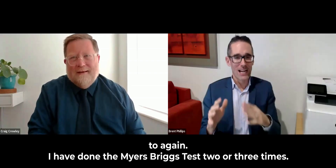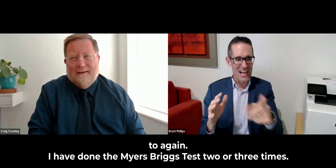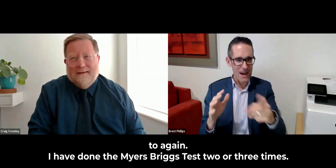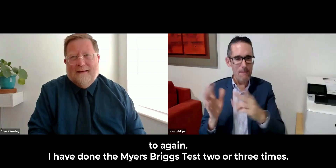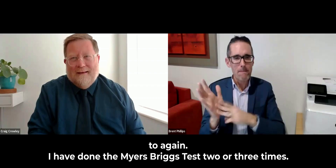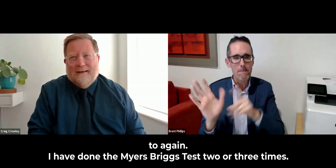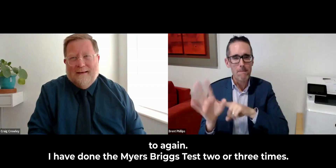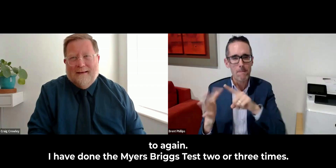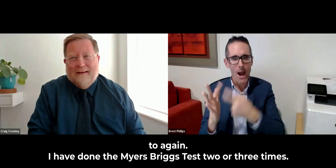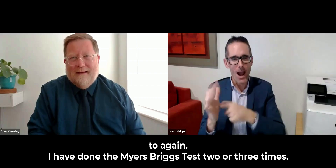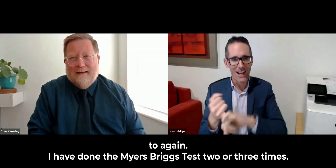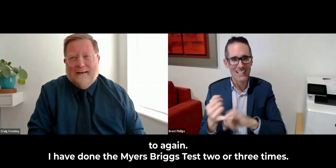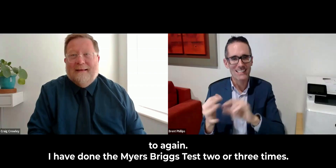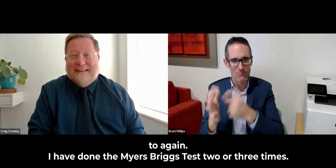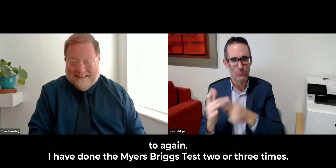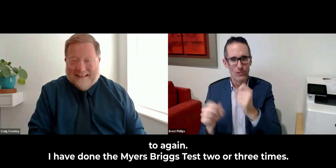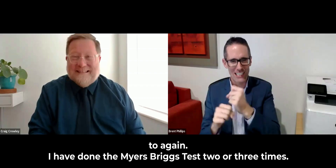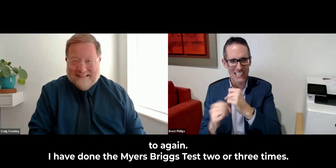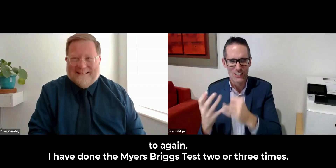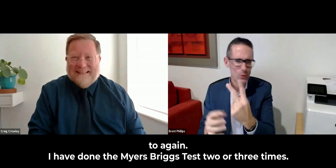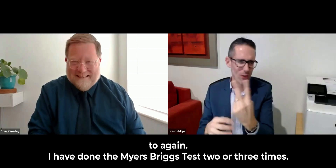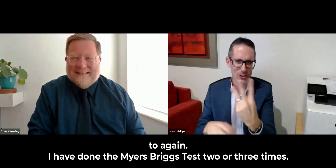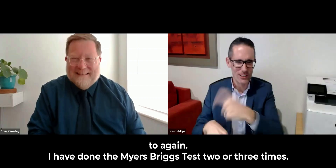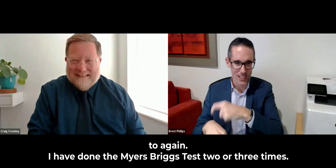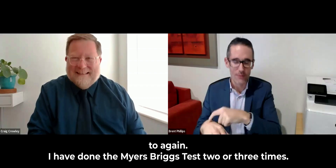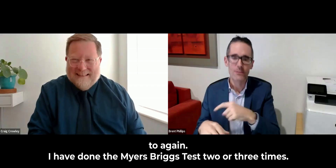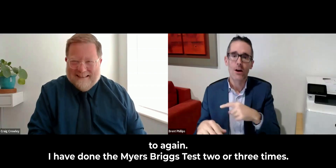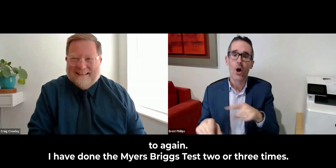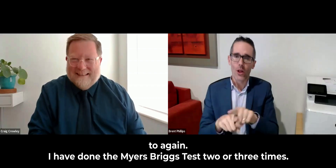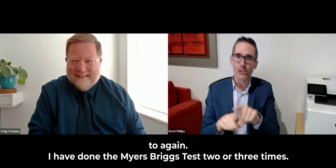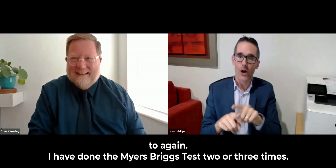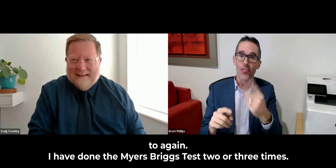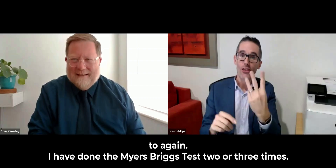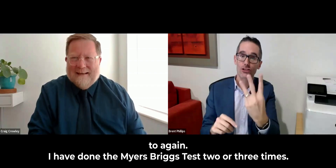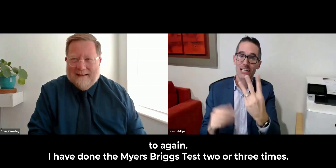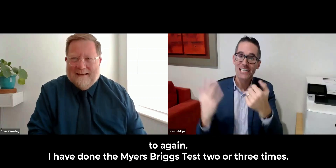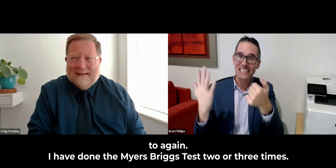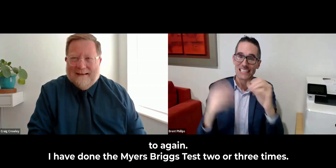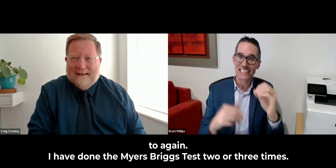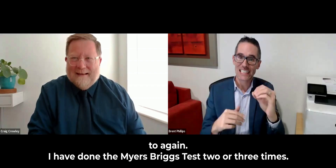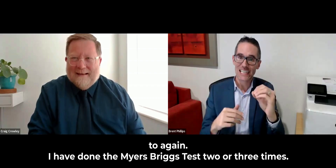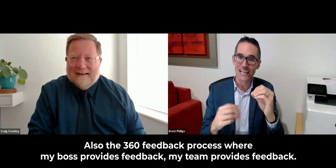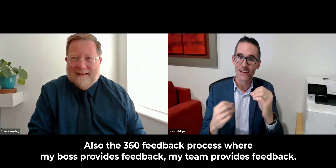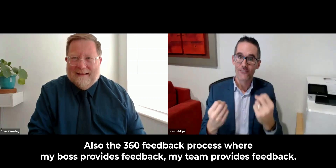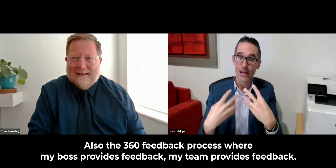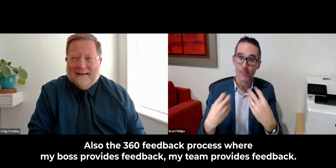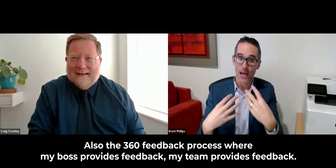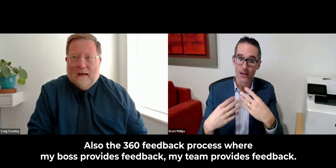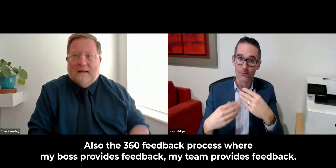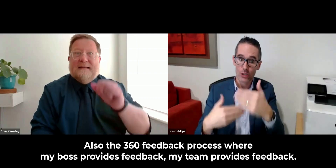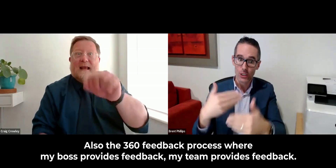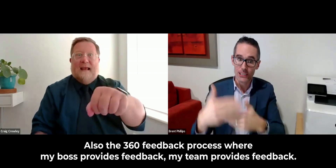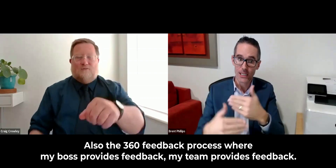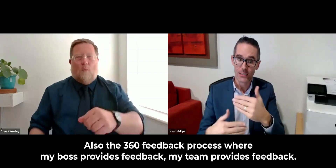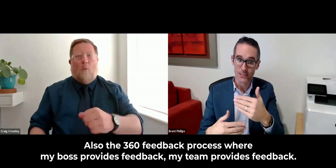to again. I have done the Myers-Briggs test 2 or 3 times, also the 360